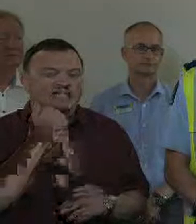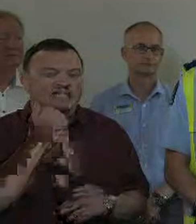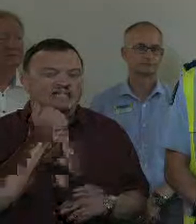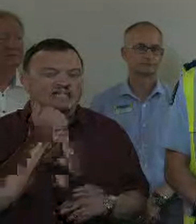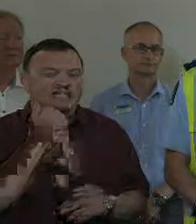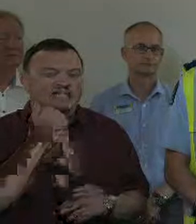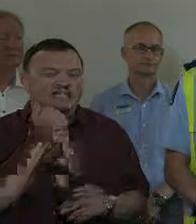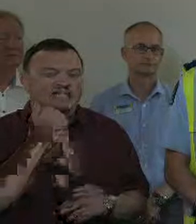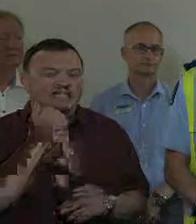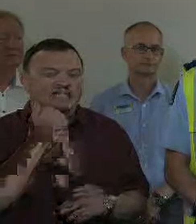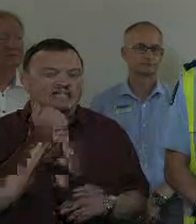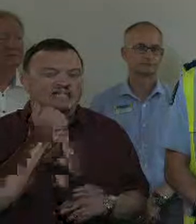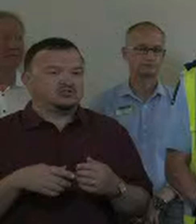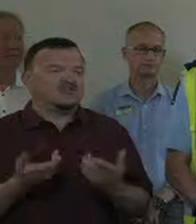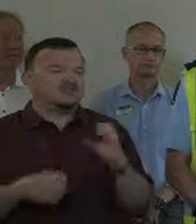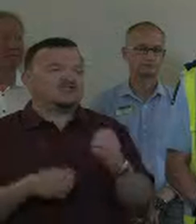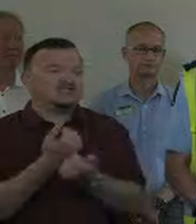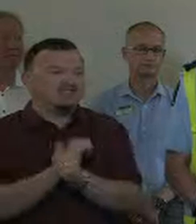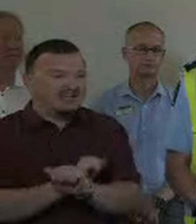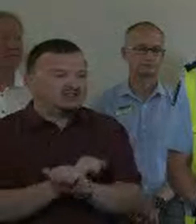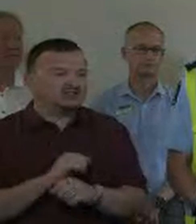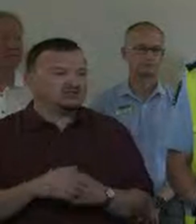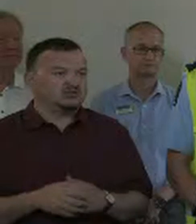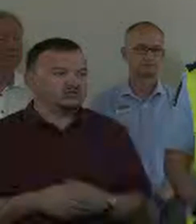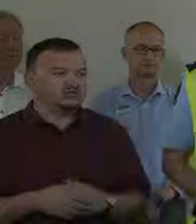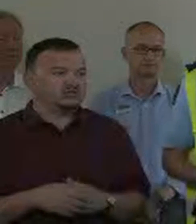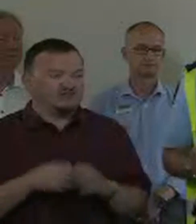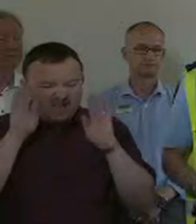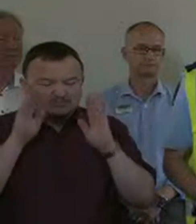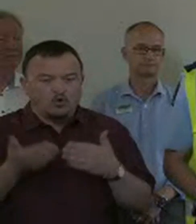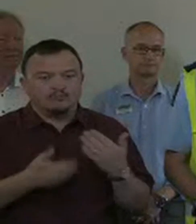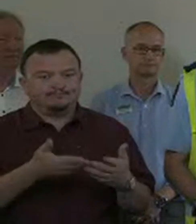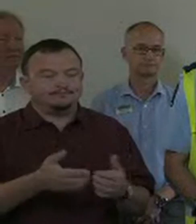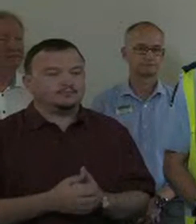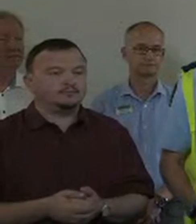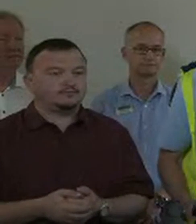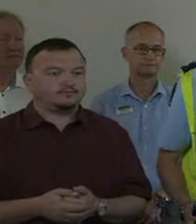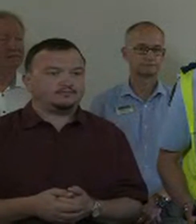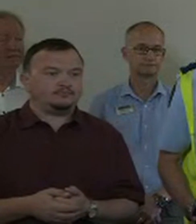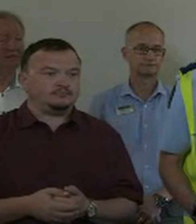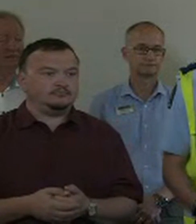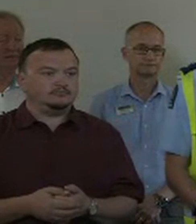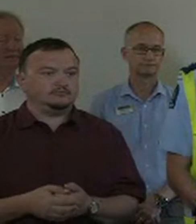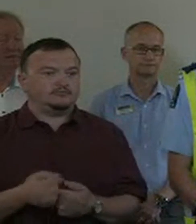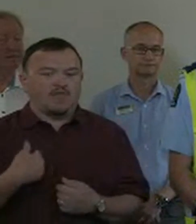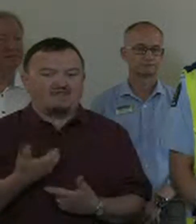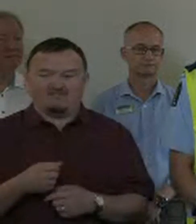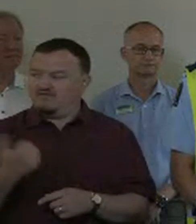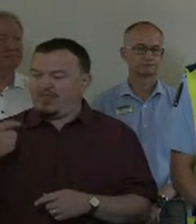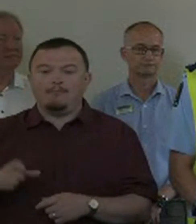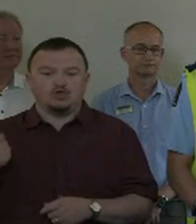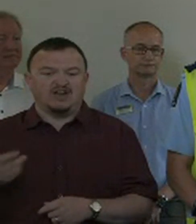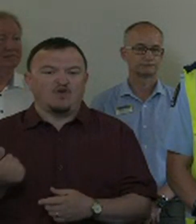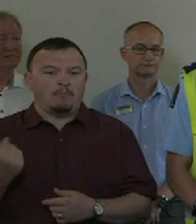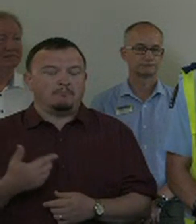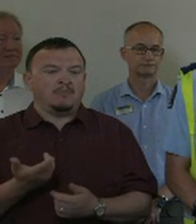website or the New Zealand Transport Authority website. My colleague from New Zealand Defence Force can speak more